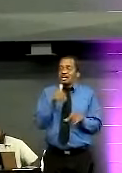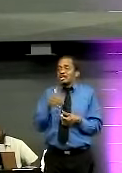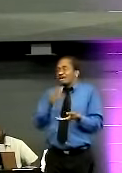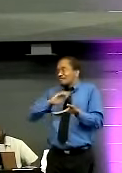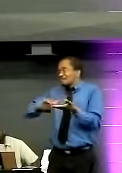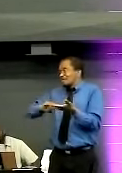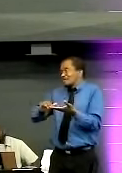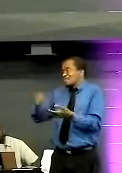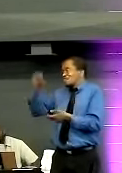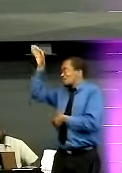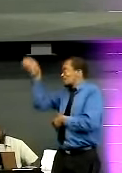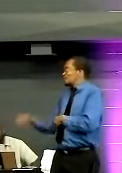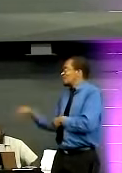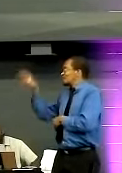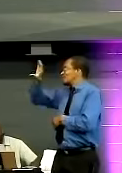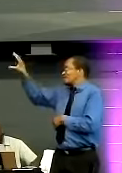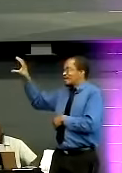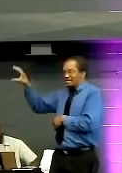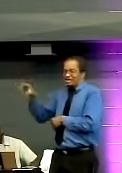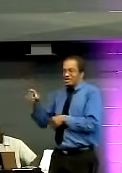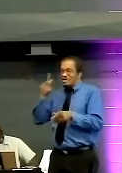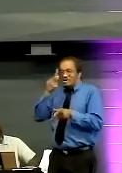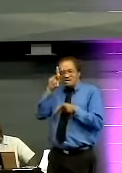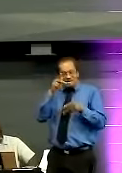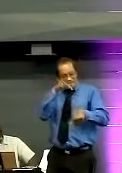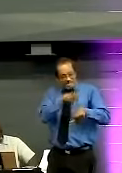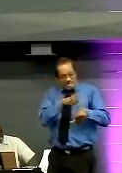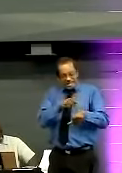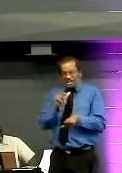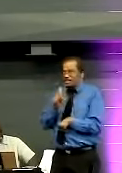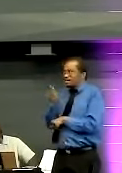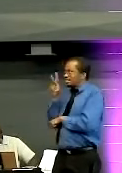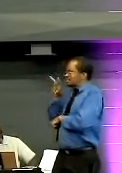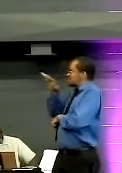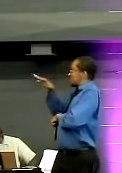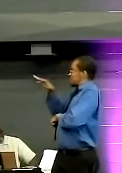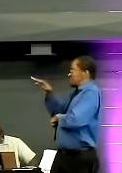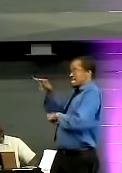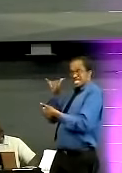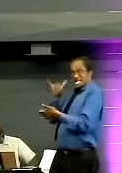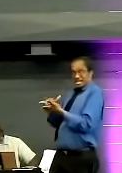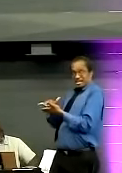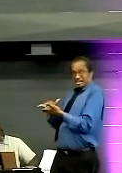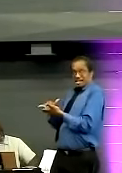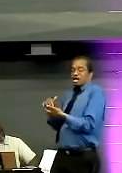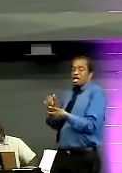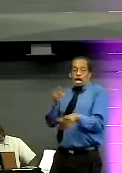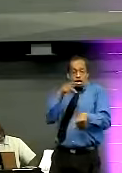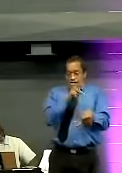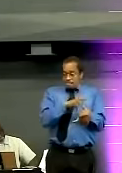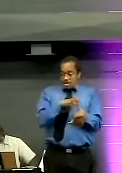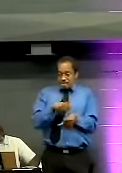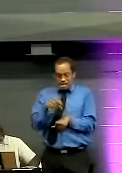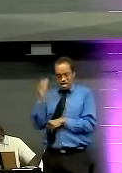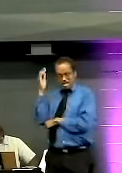on the cross, Peter wouldn't have seen a model of forgiveness. And might, you know, Peter might have fought, might have